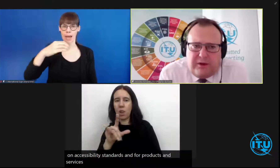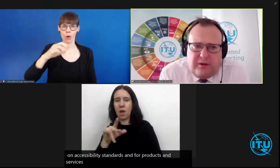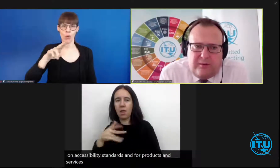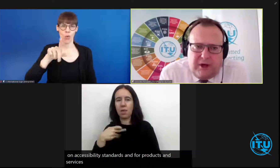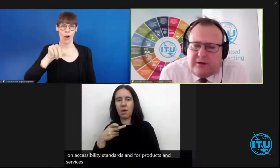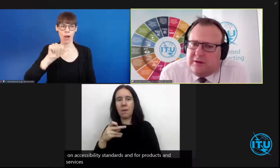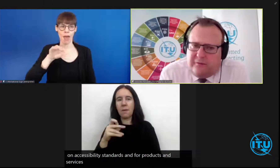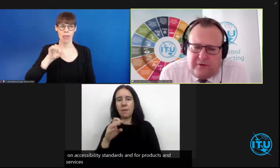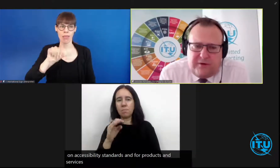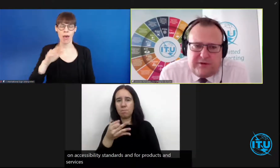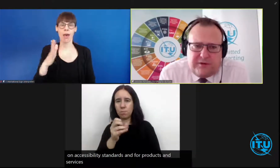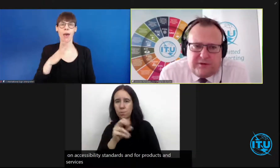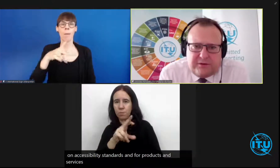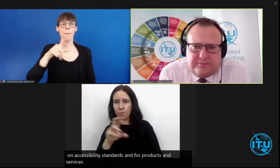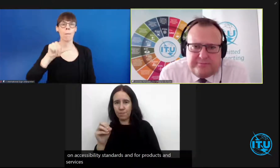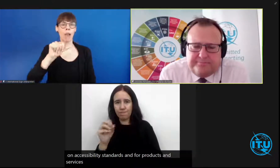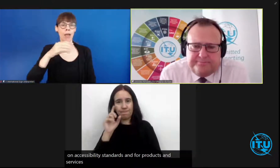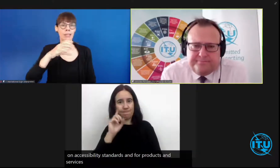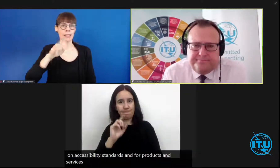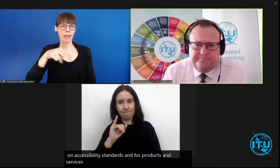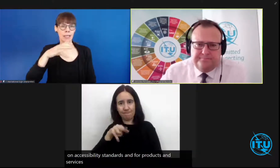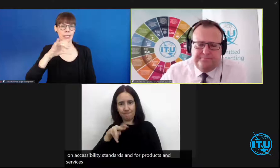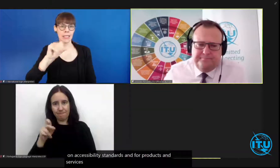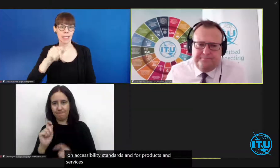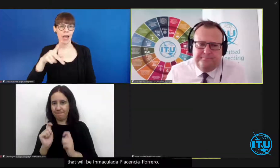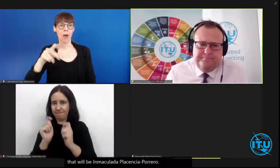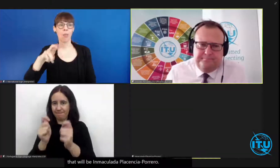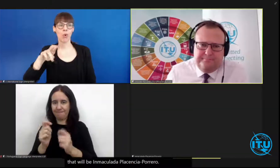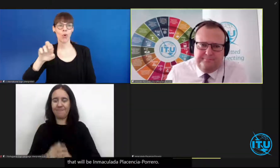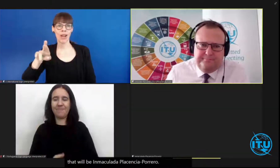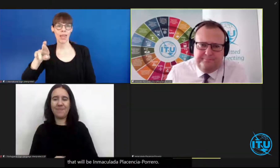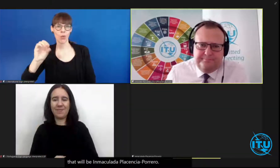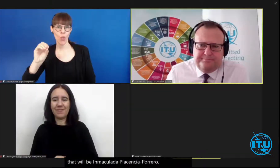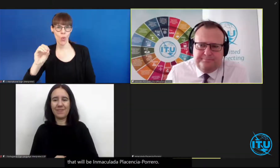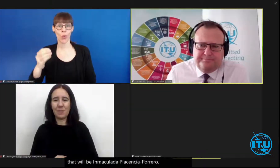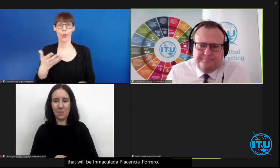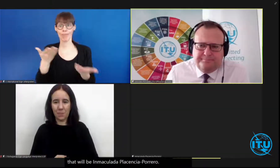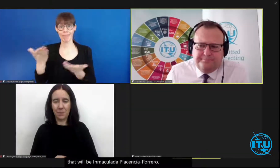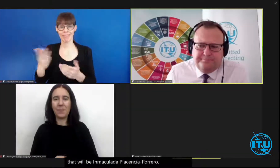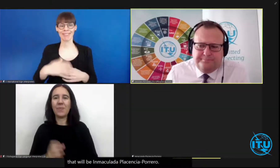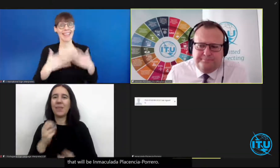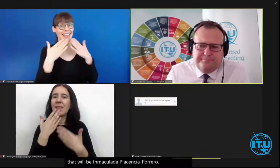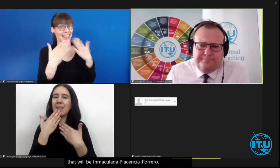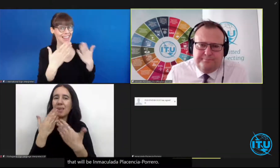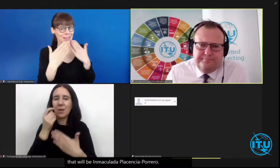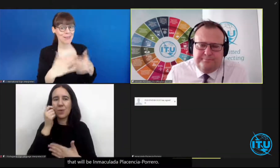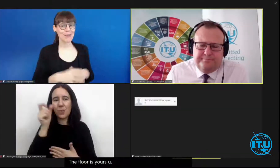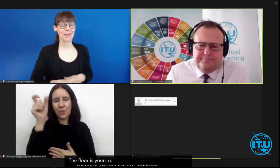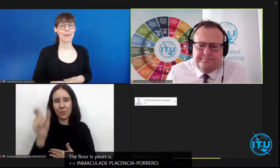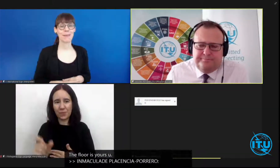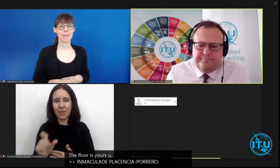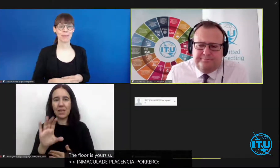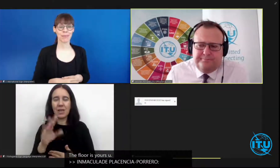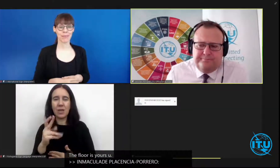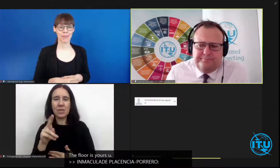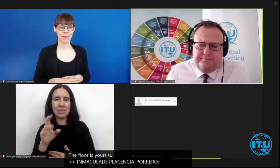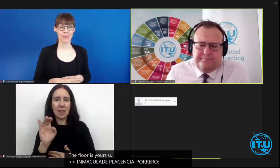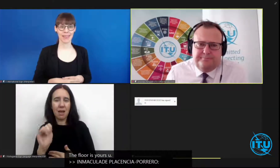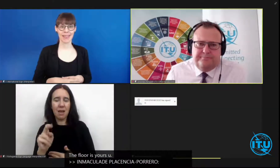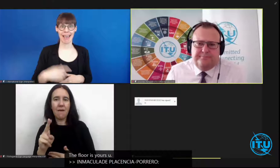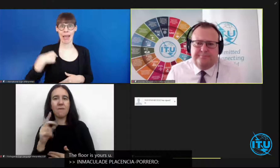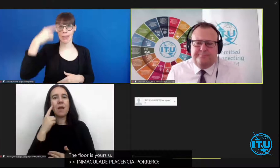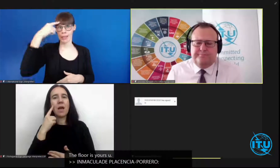Porrera. Ima, the floor is yours. Okay, thank you very much, Jaroslav. I think we have a